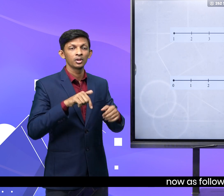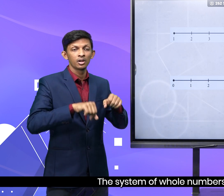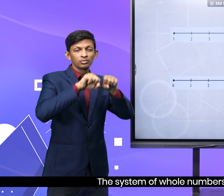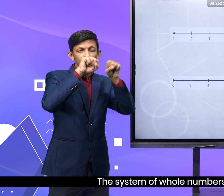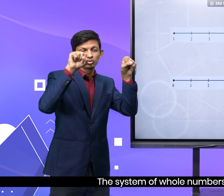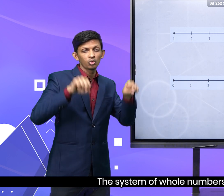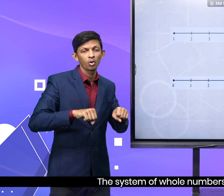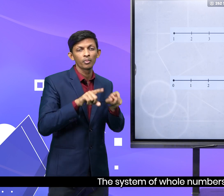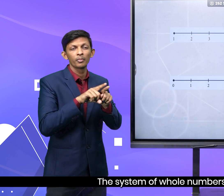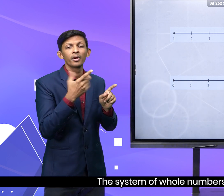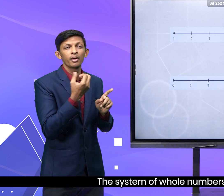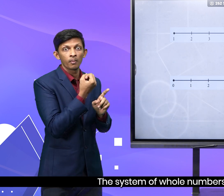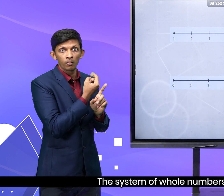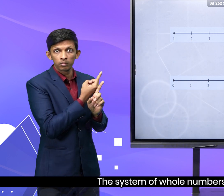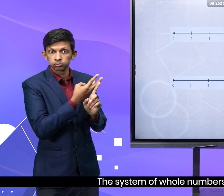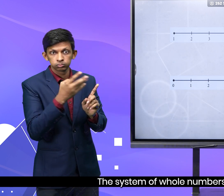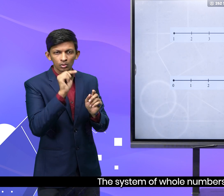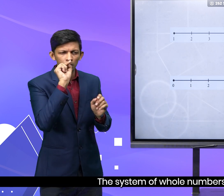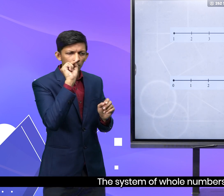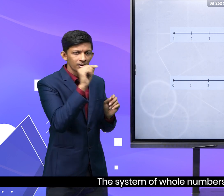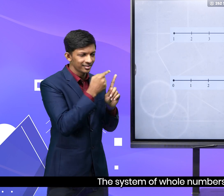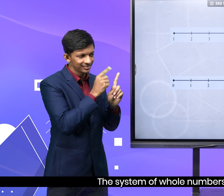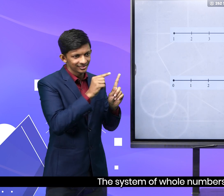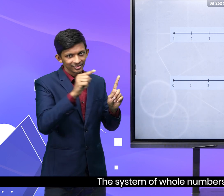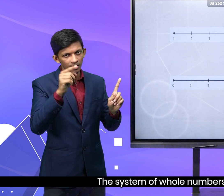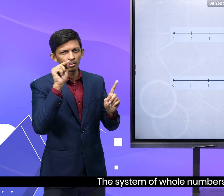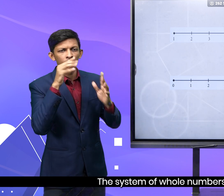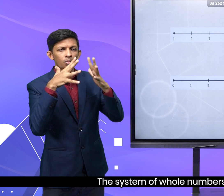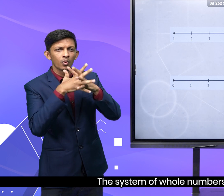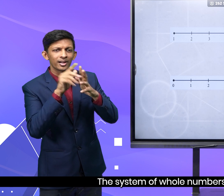The system of whole numbers is denoted by W.